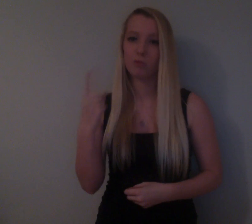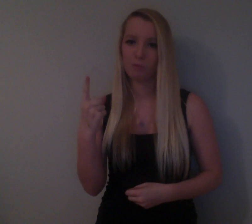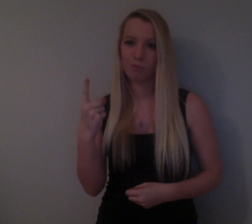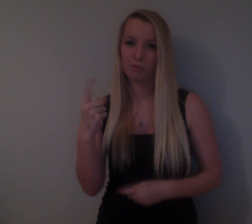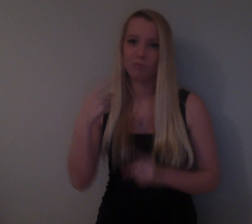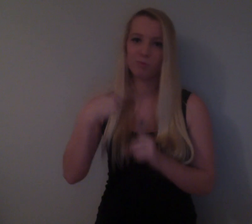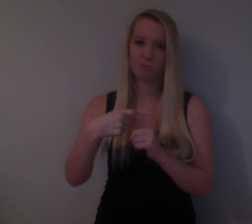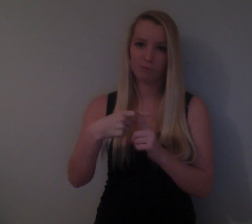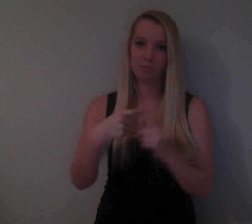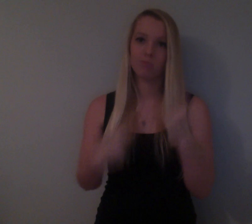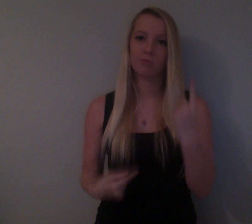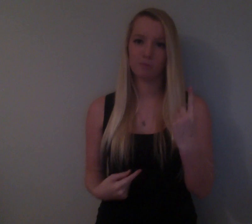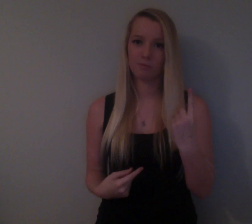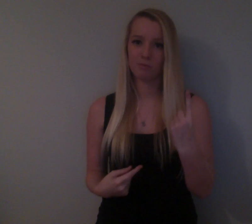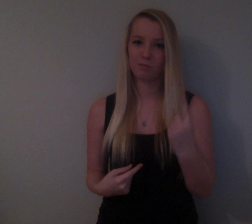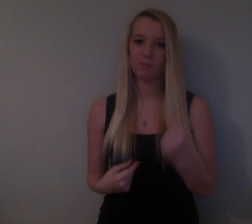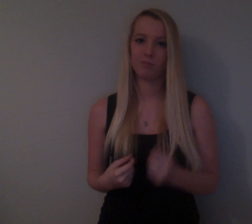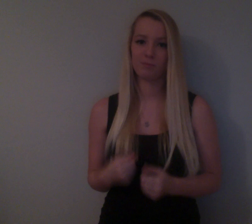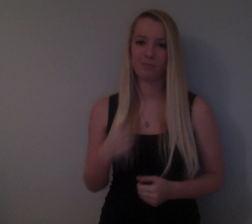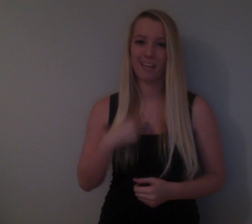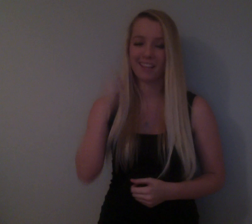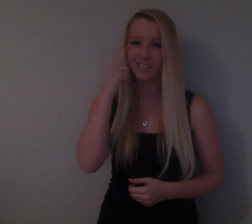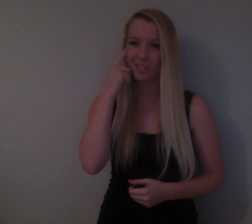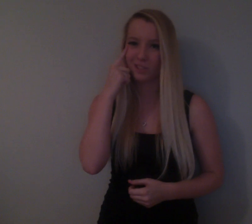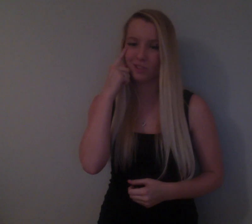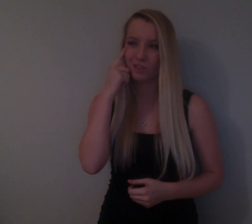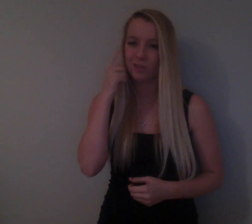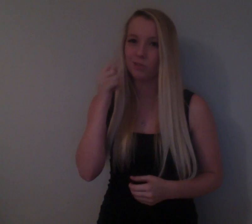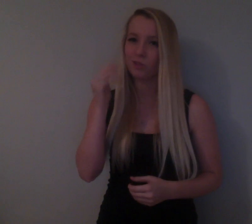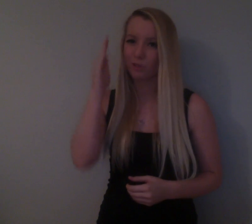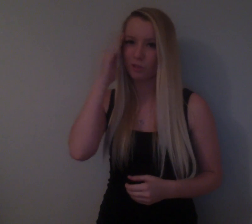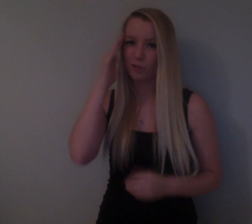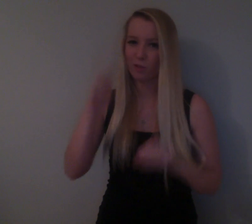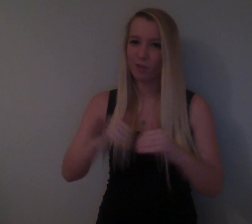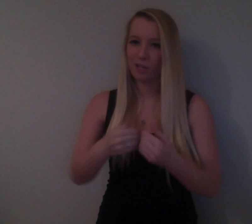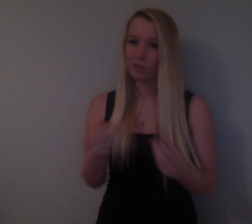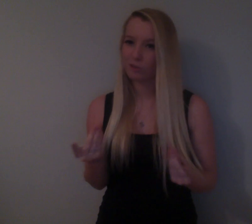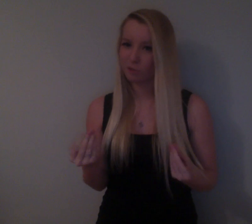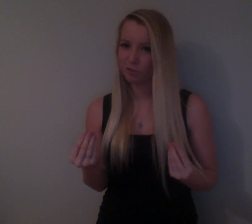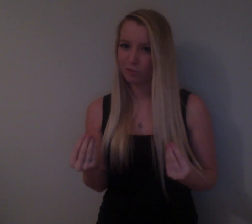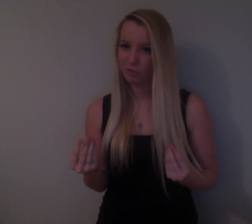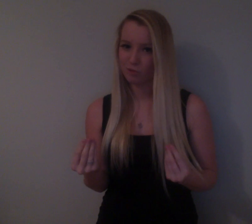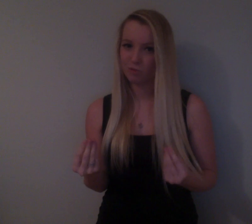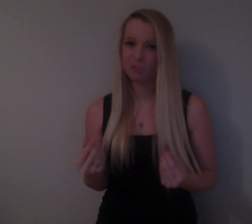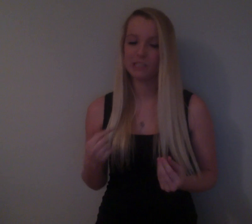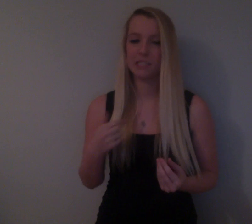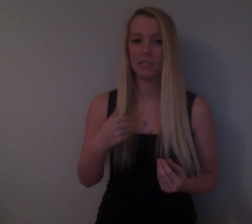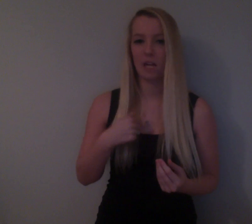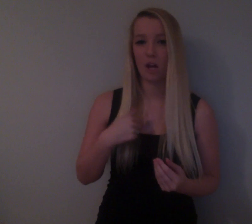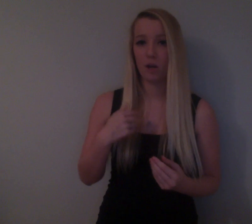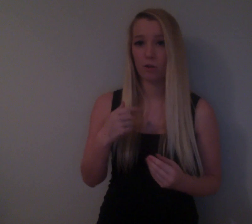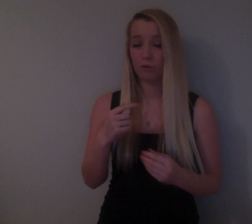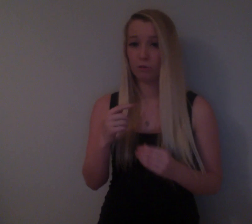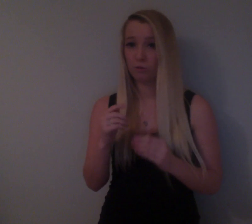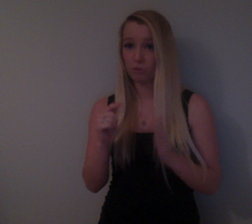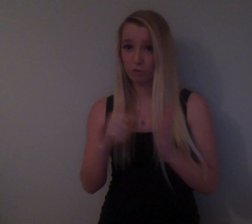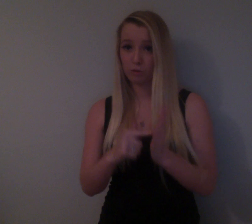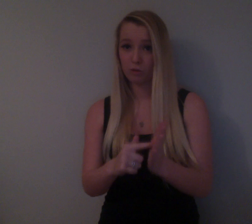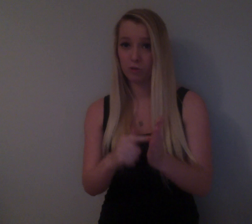1. And I think you already know how to do this, but I'll kind of show you a way of doing it in case you don't have this memorized or